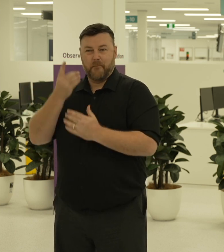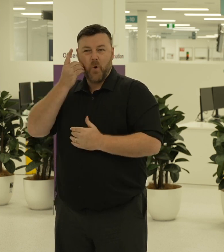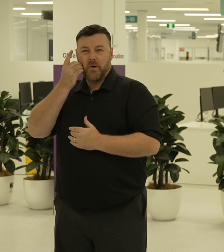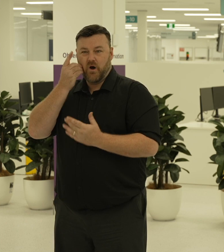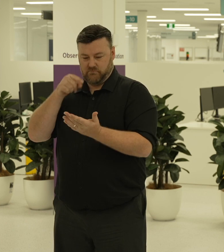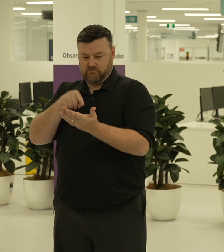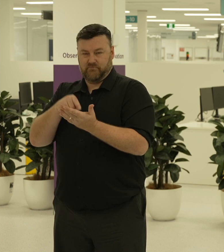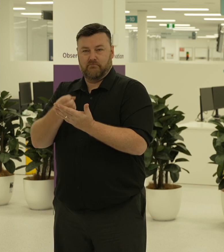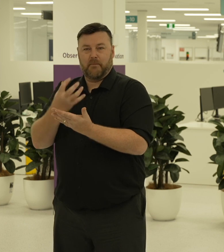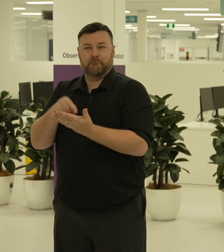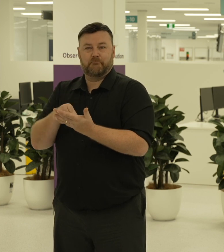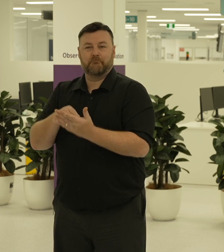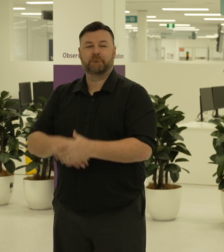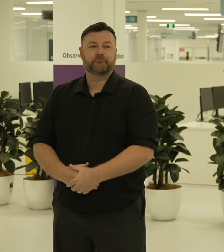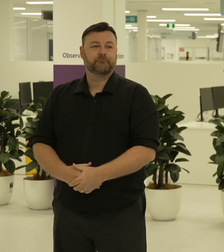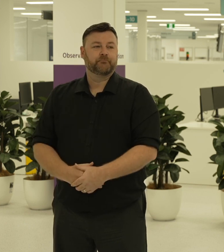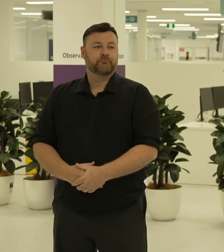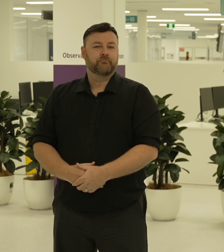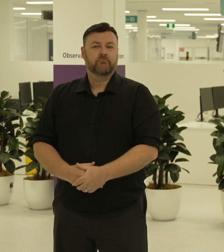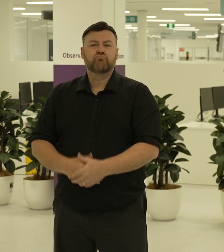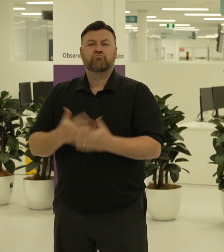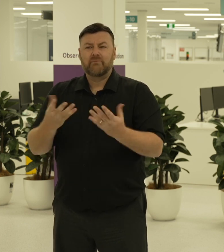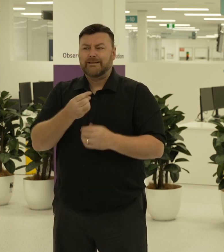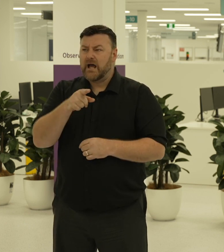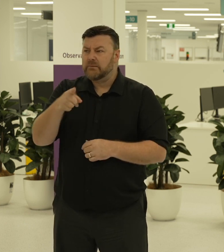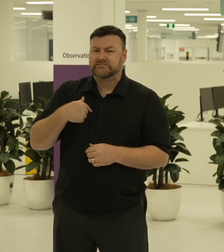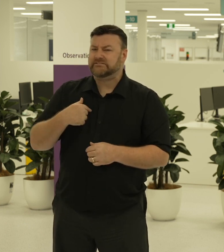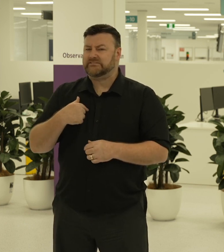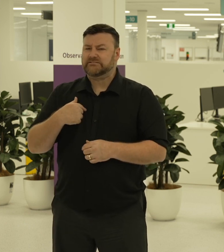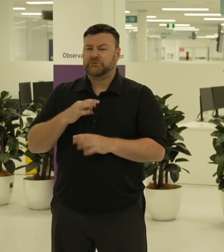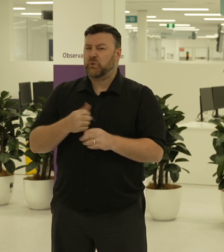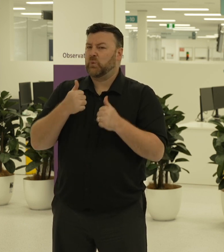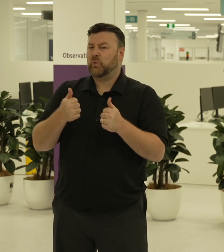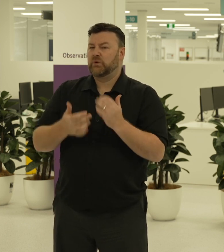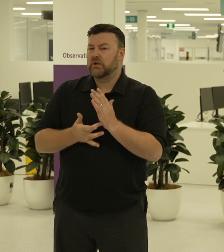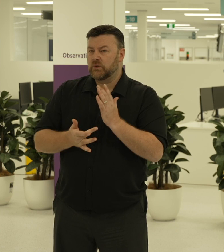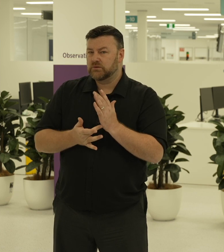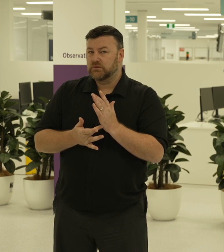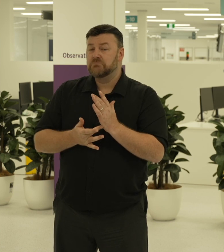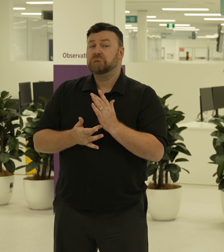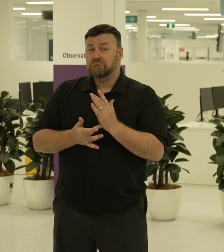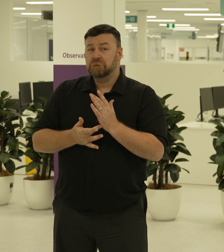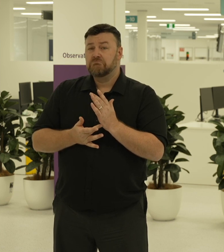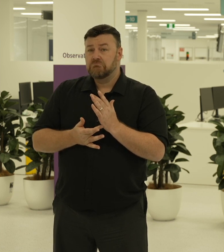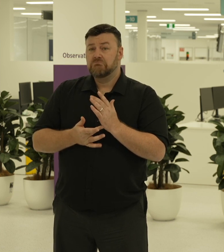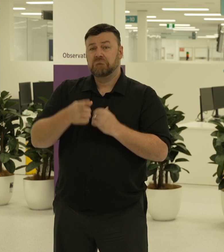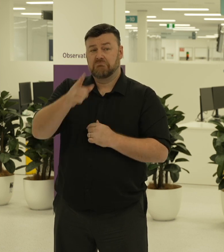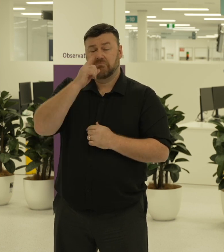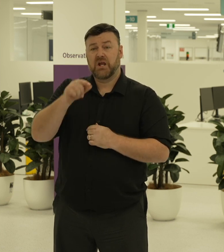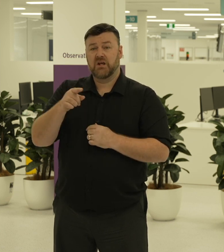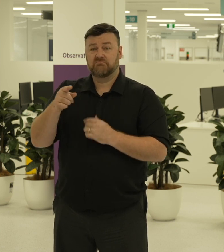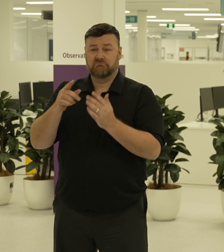hours. For people that don't feel comfortable or confident with technology, there's always Service New South